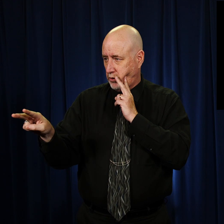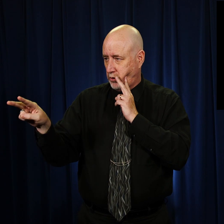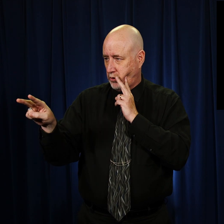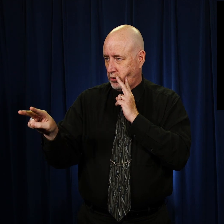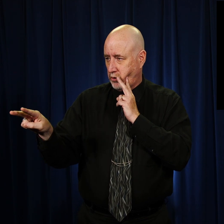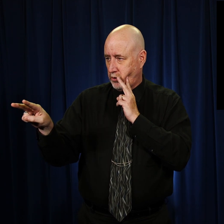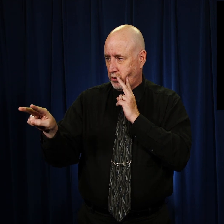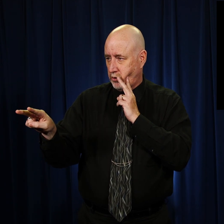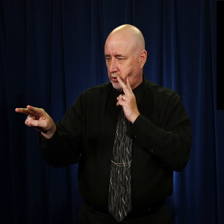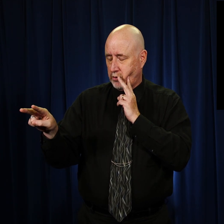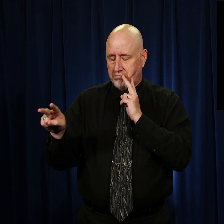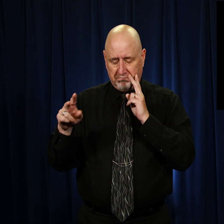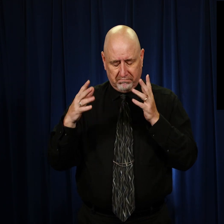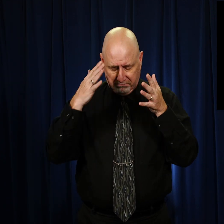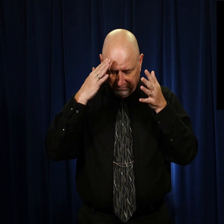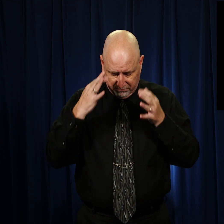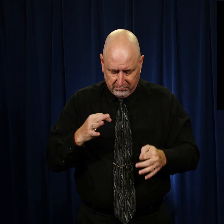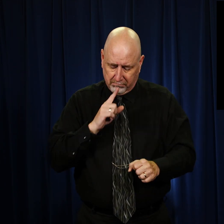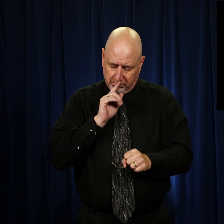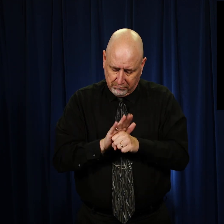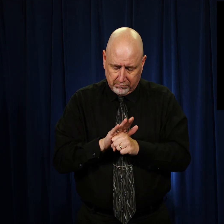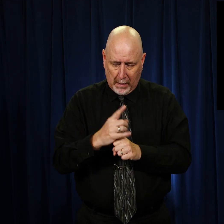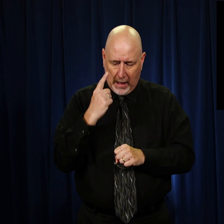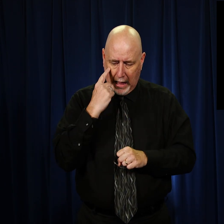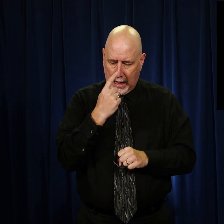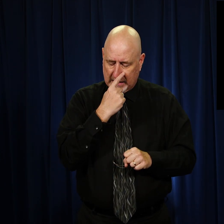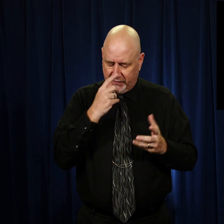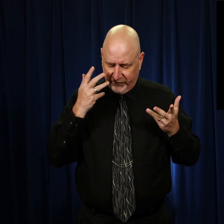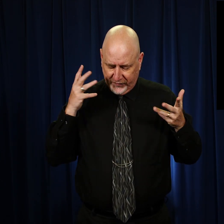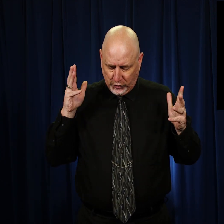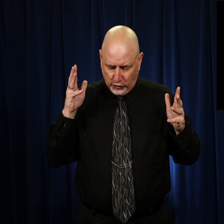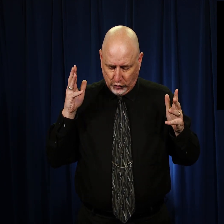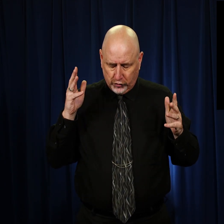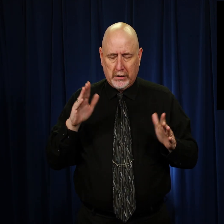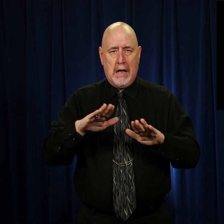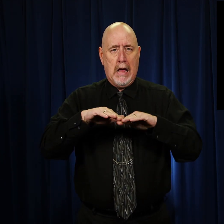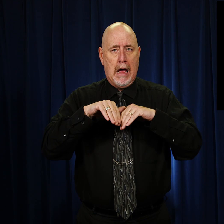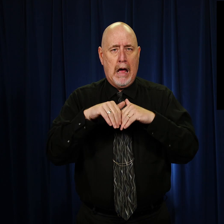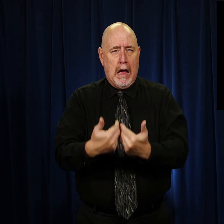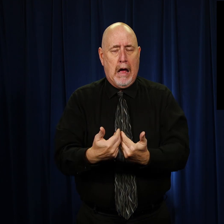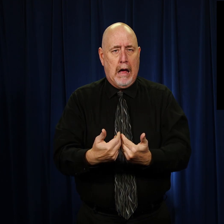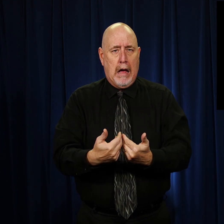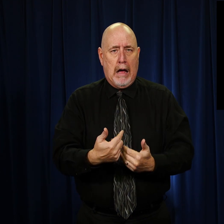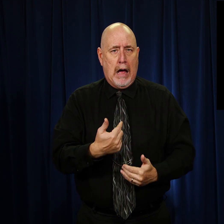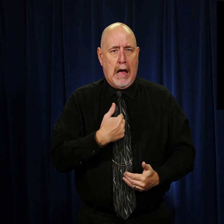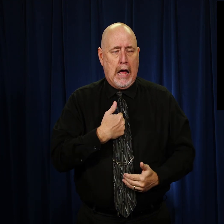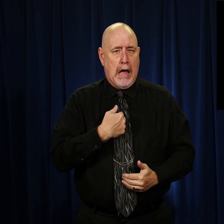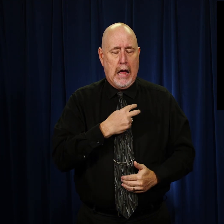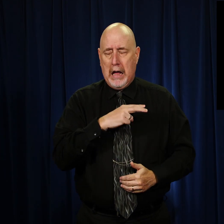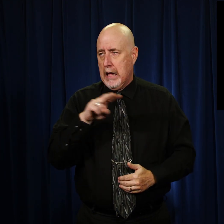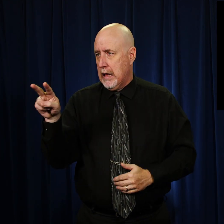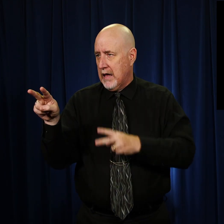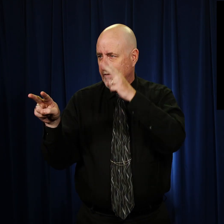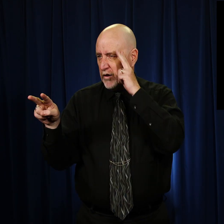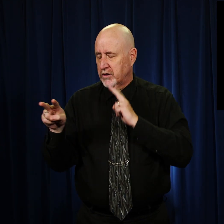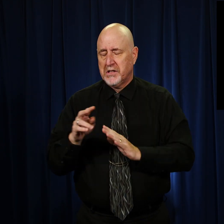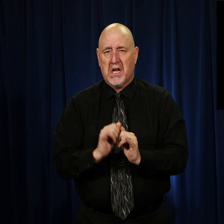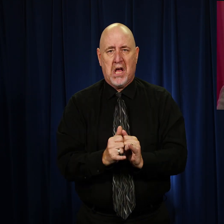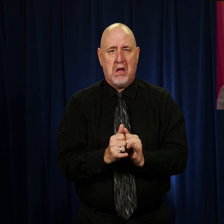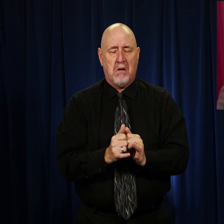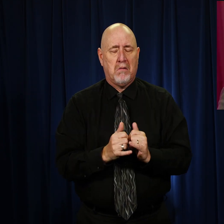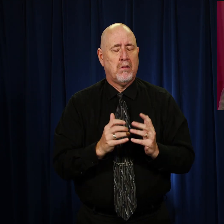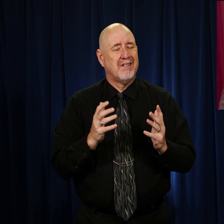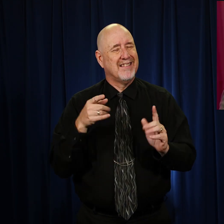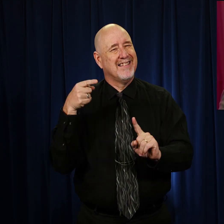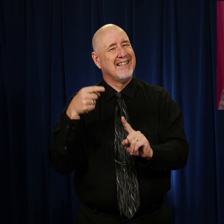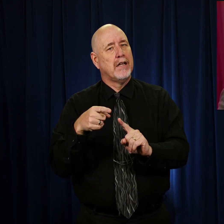upon a virgin. I've made a covenant with my eyes, he said. How then can I look upon a virgin? Job was one